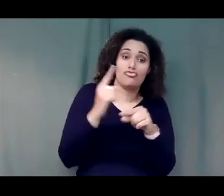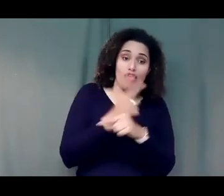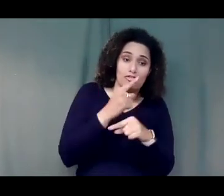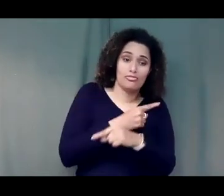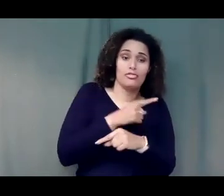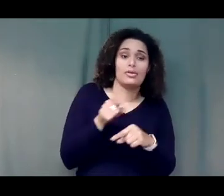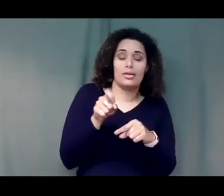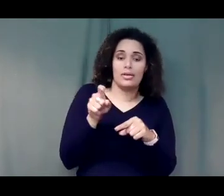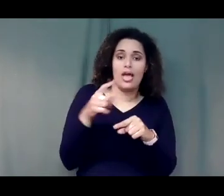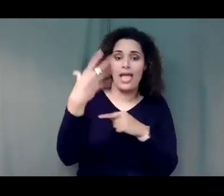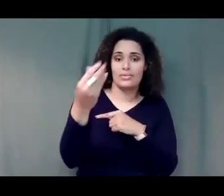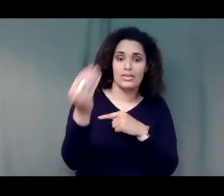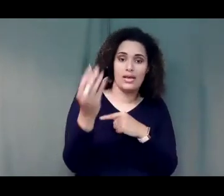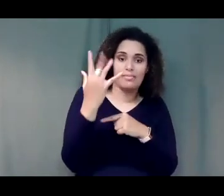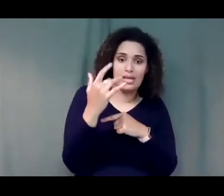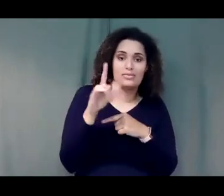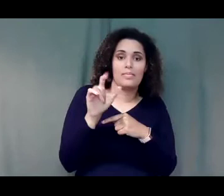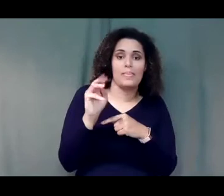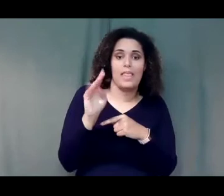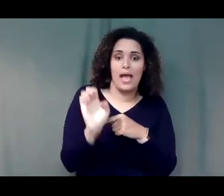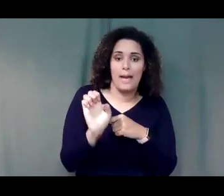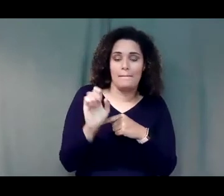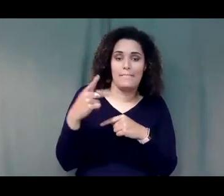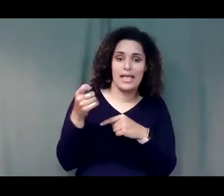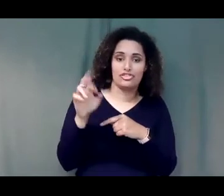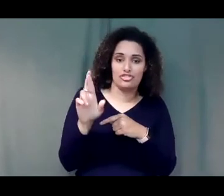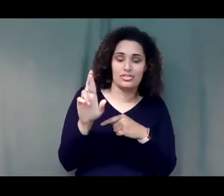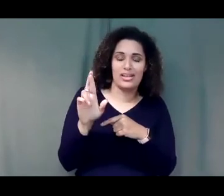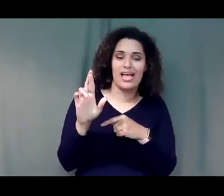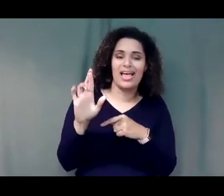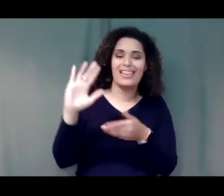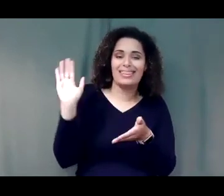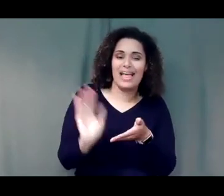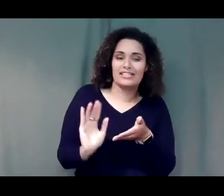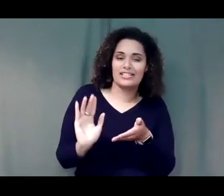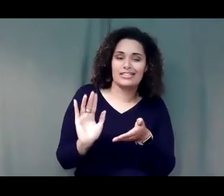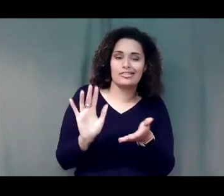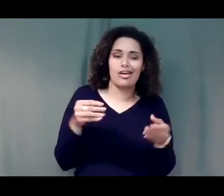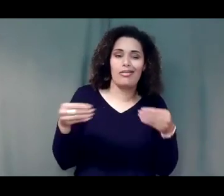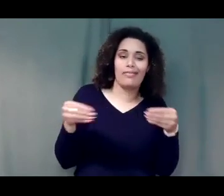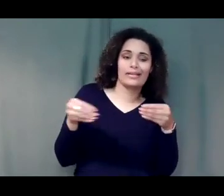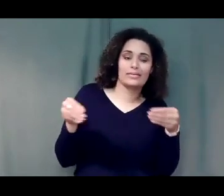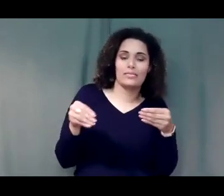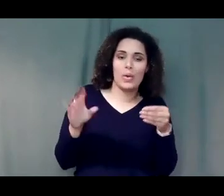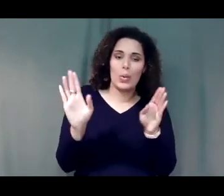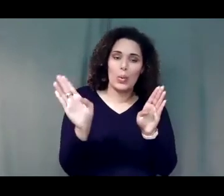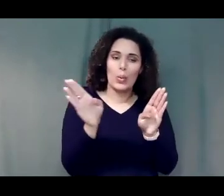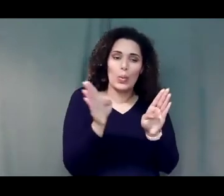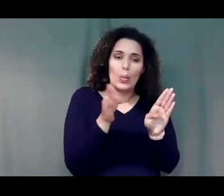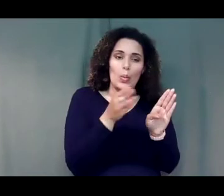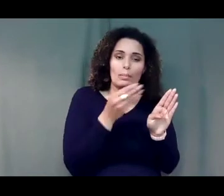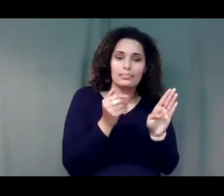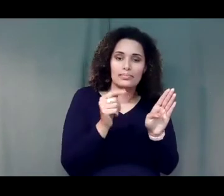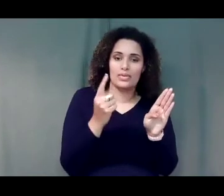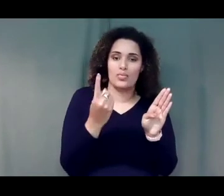the outside, we put on a lime plaster, which is much less forgiving than the clay. You can only put a really tiny thin layer, like